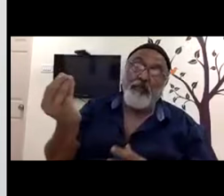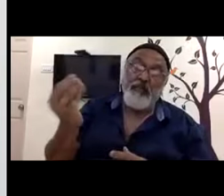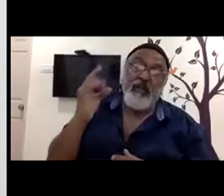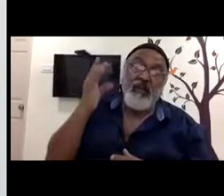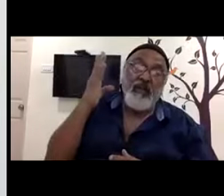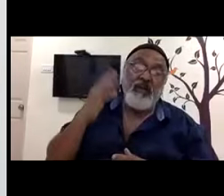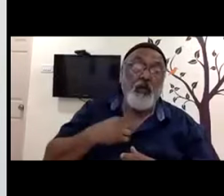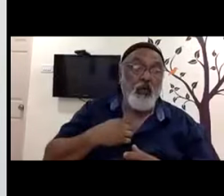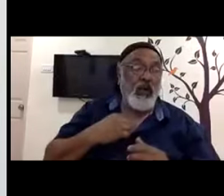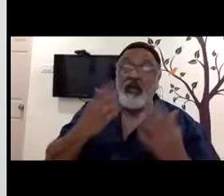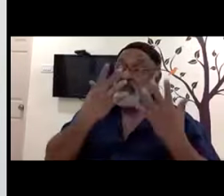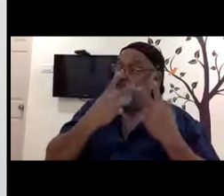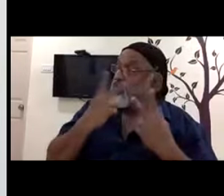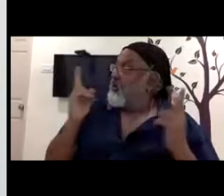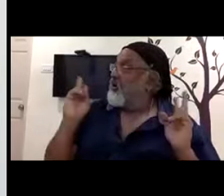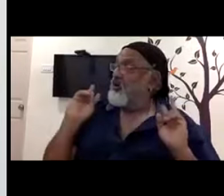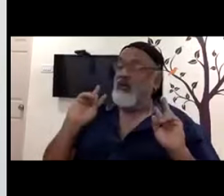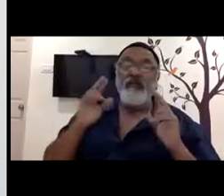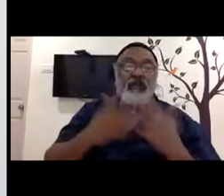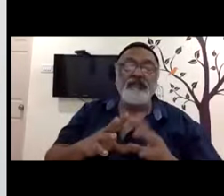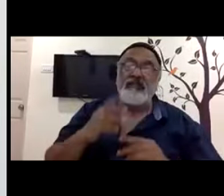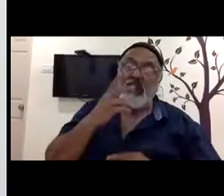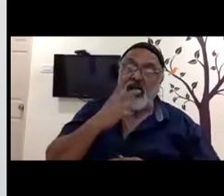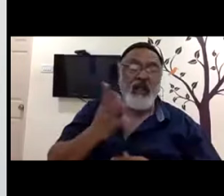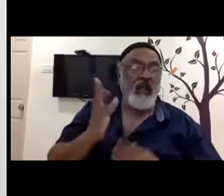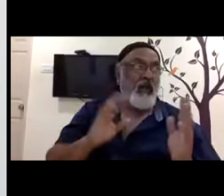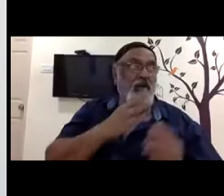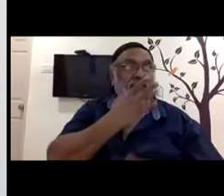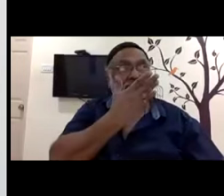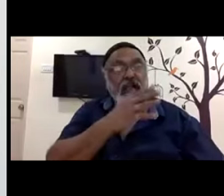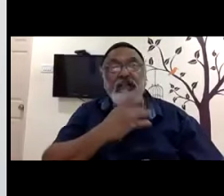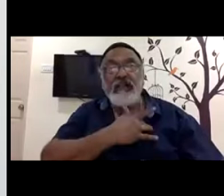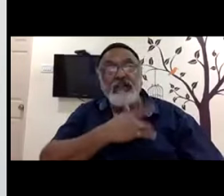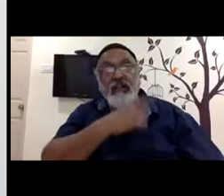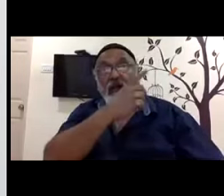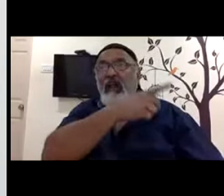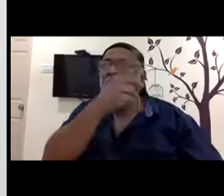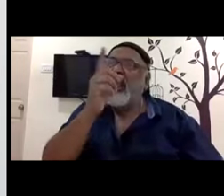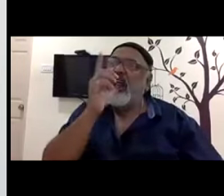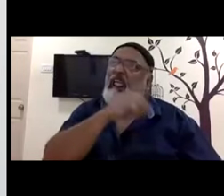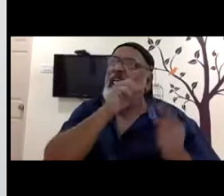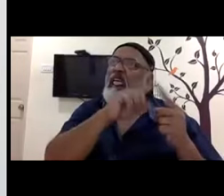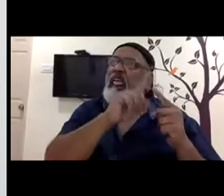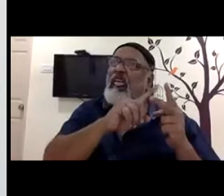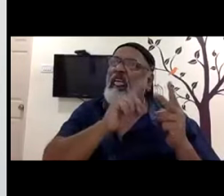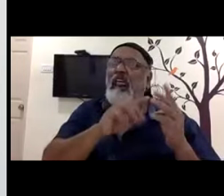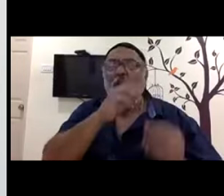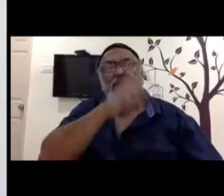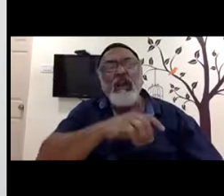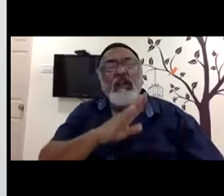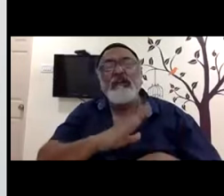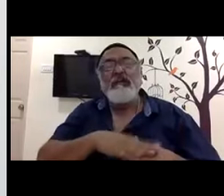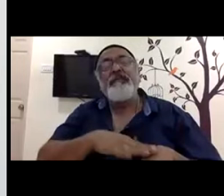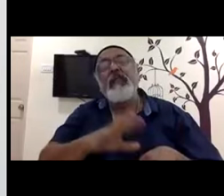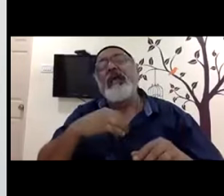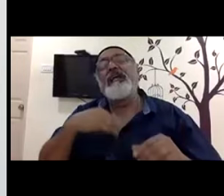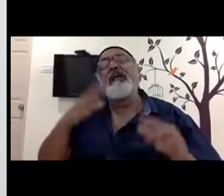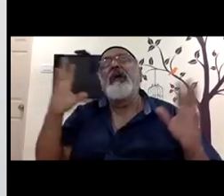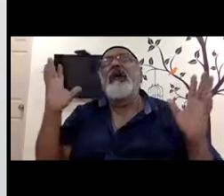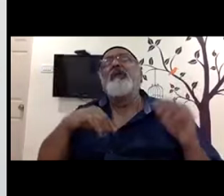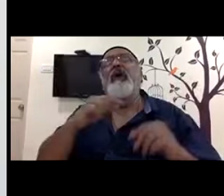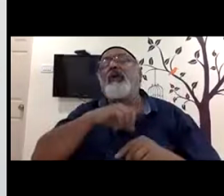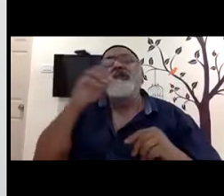immediate environment or context, and through personal experience that I've come to believe that. Or maybe it's not even personal experience, I've just come to believe that because